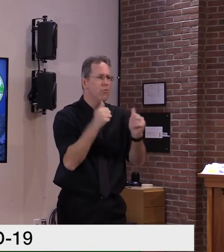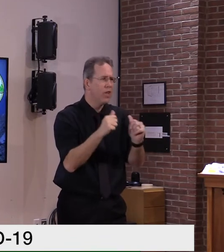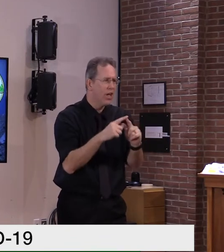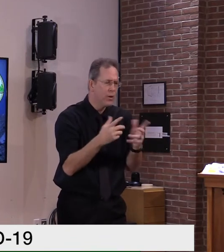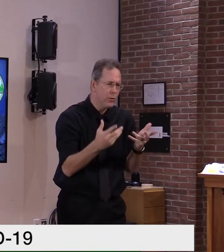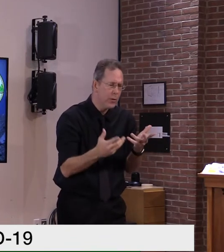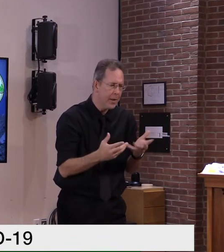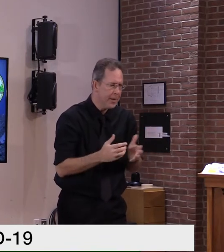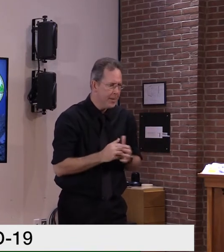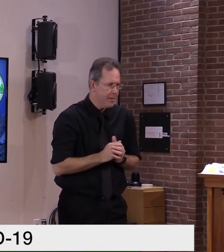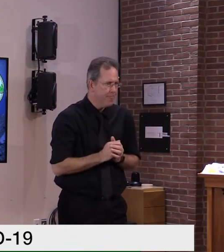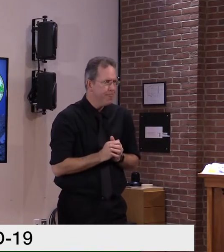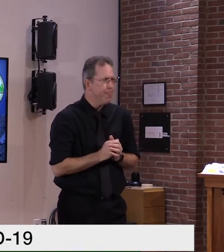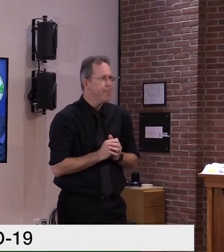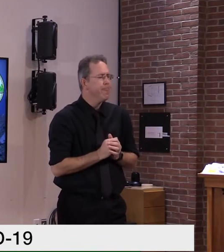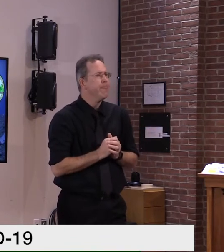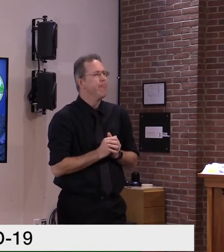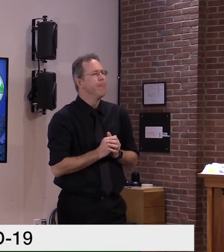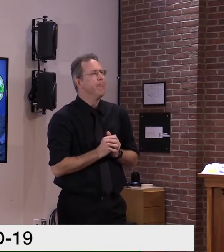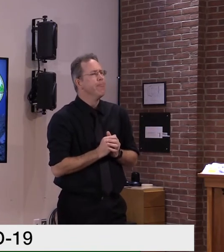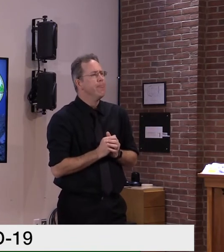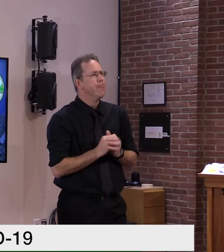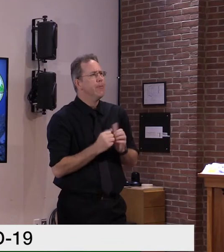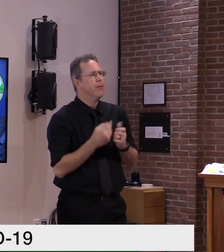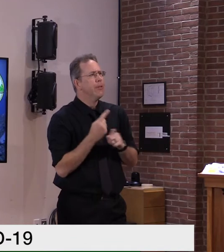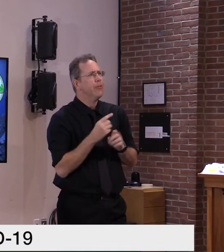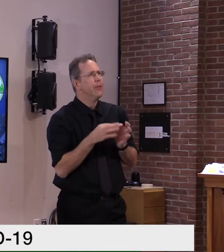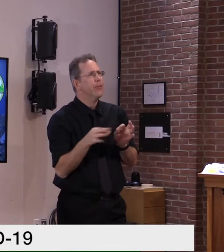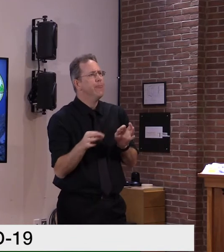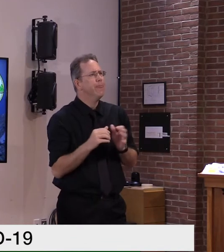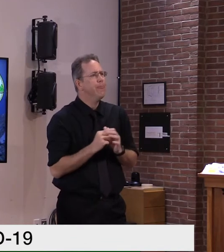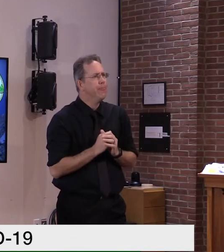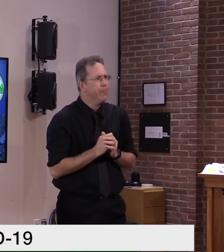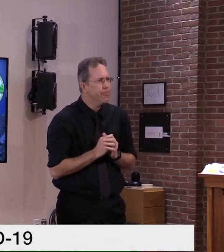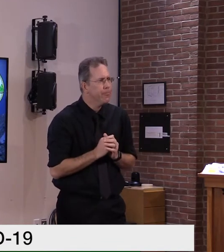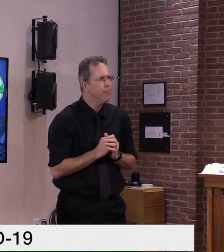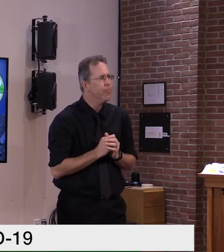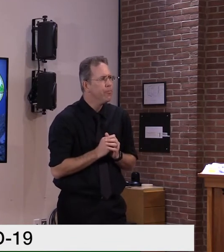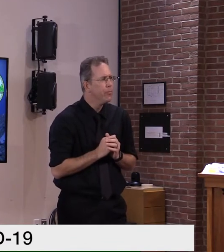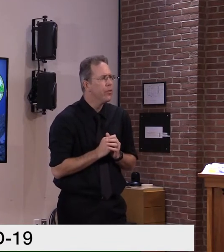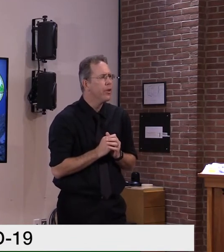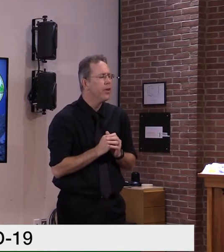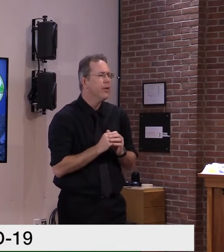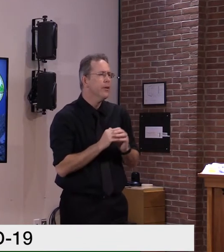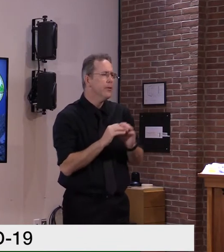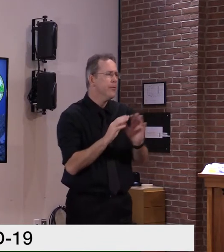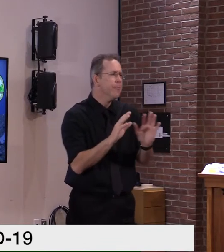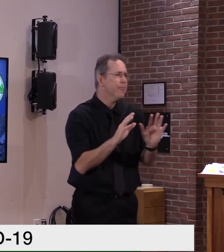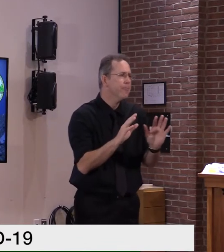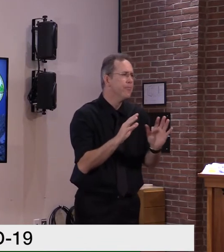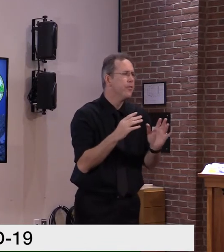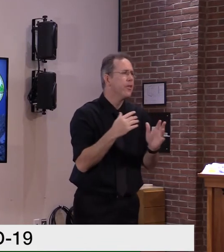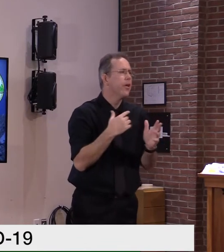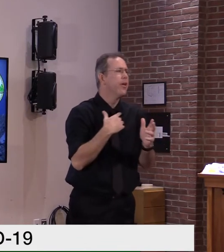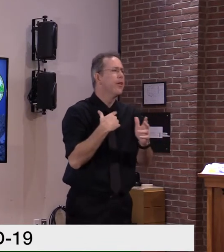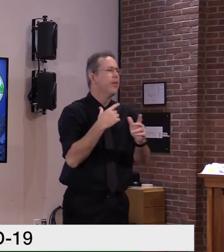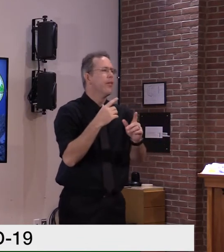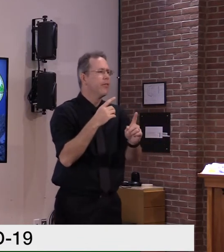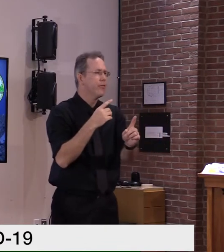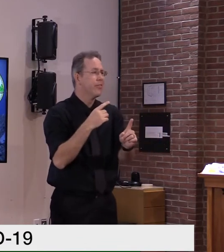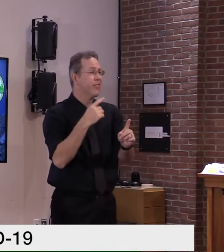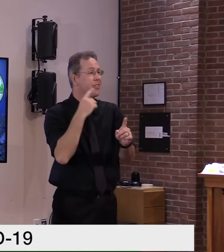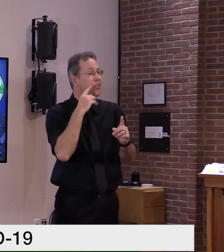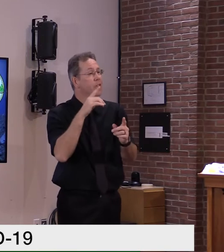to move away from those, particularly Midwest labs that are really under the gun